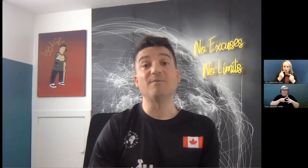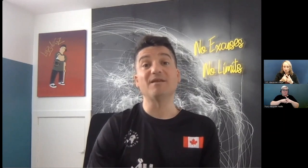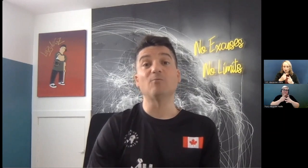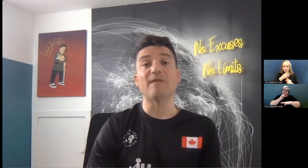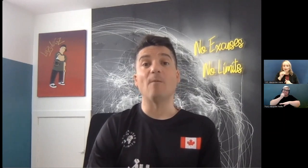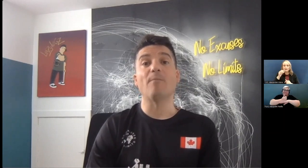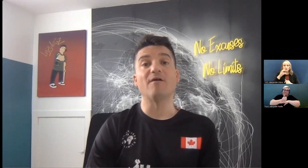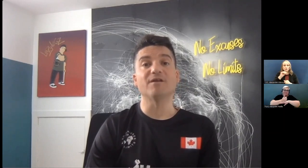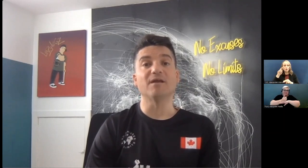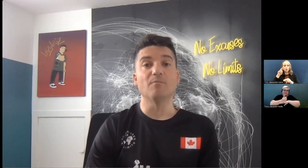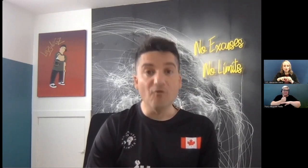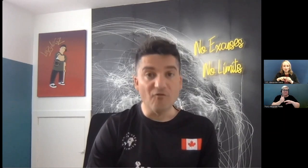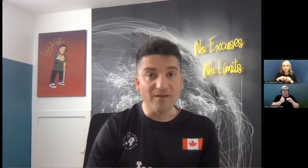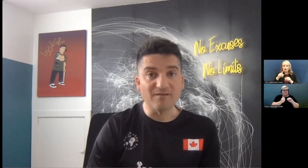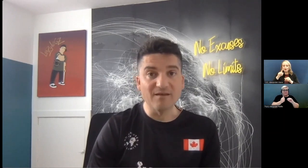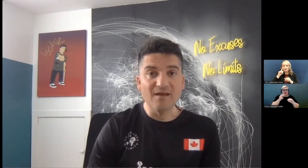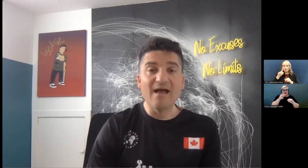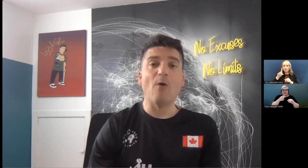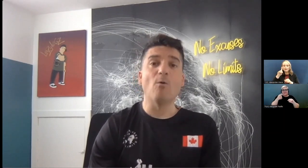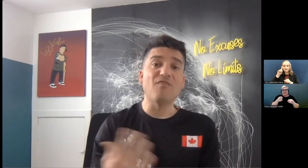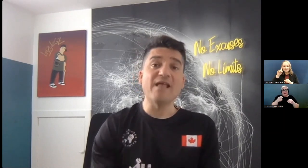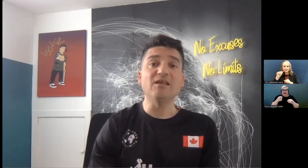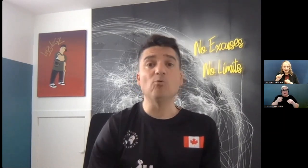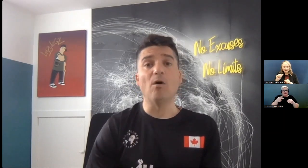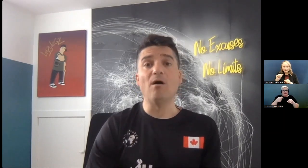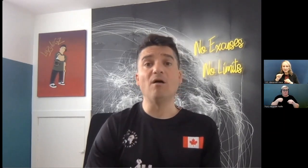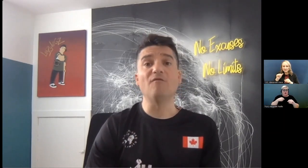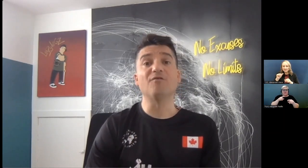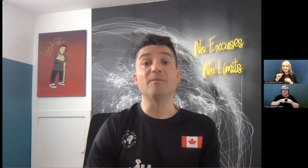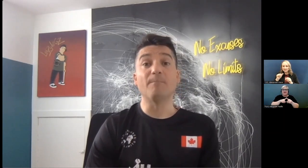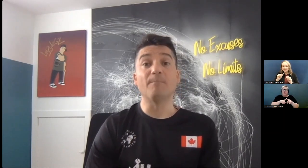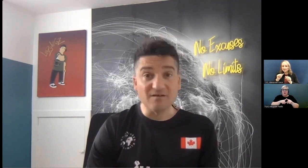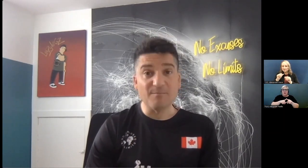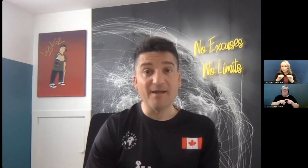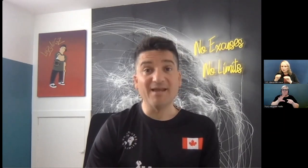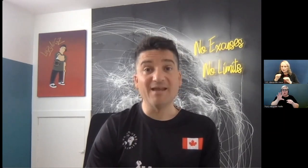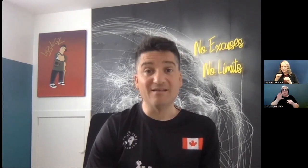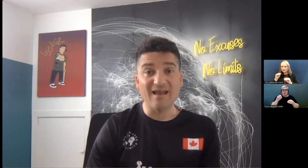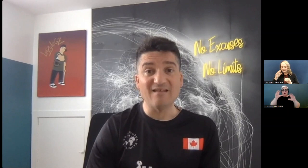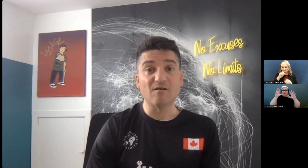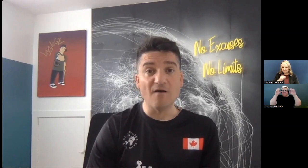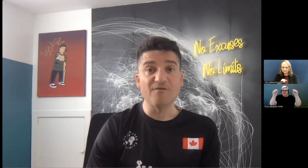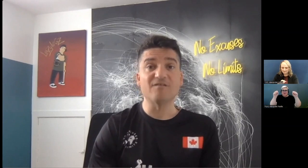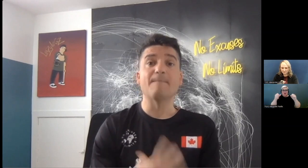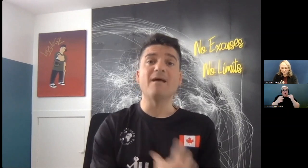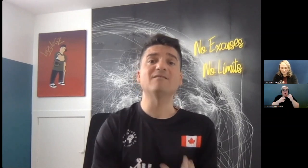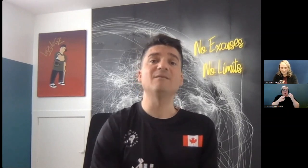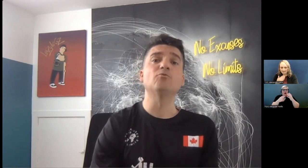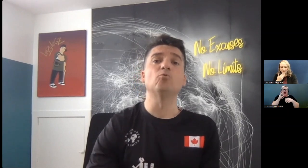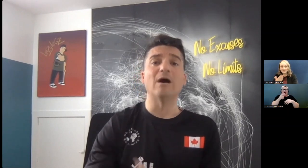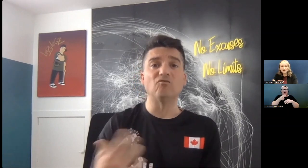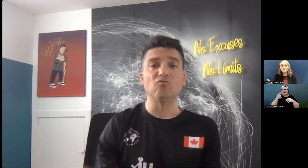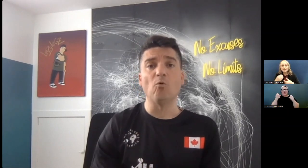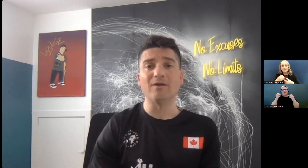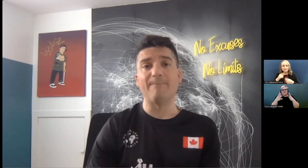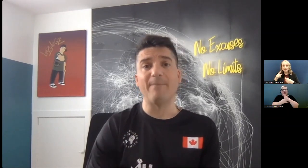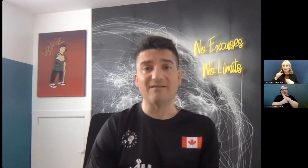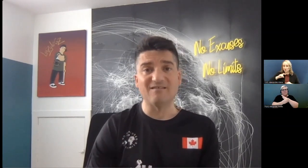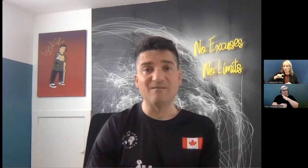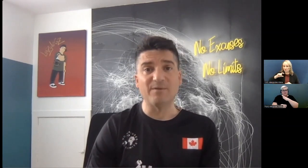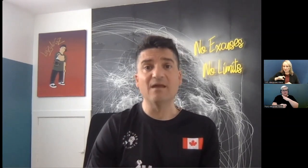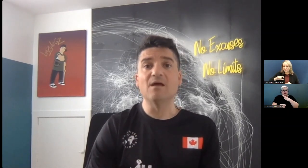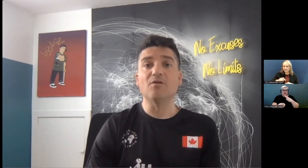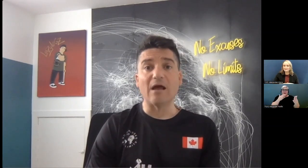the Disability Without Poverty movement. I want to thank you all for participating in today's conference. Merci beaucoup à tout le monde qui